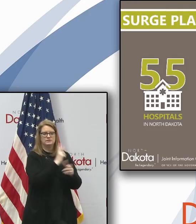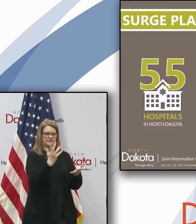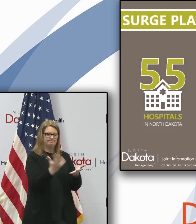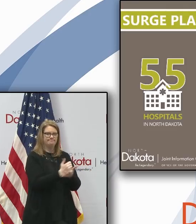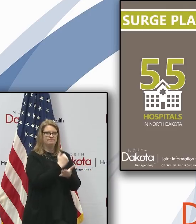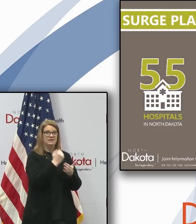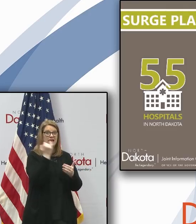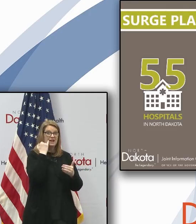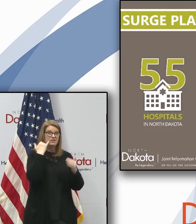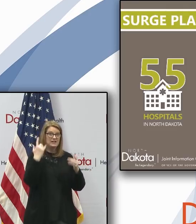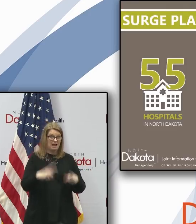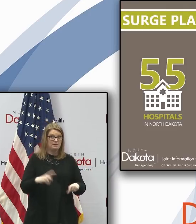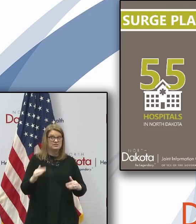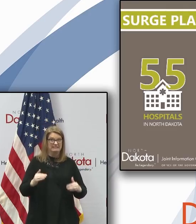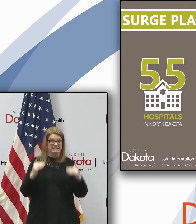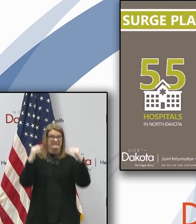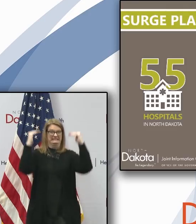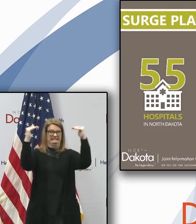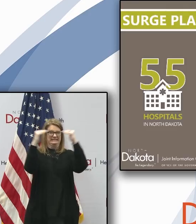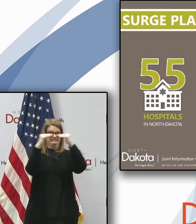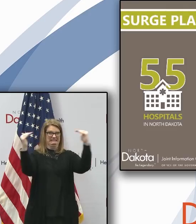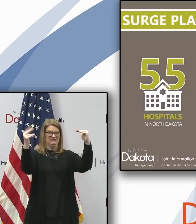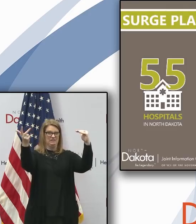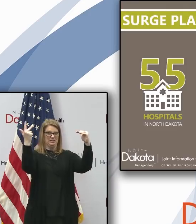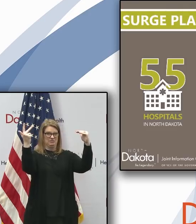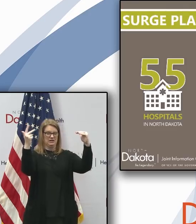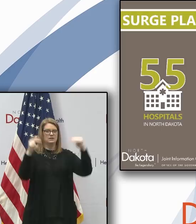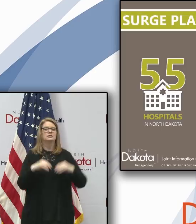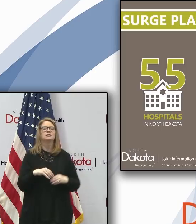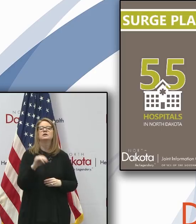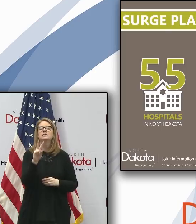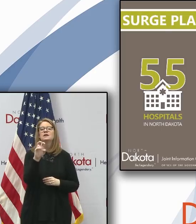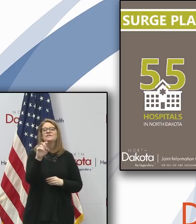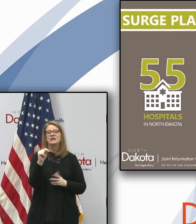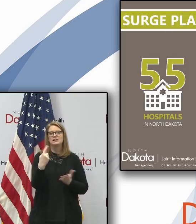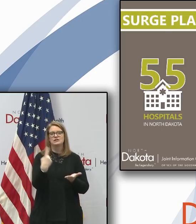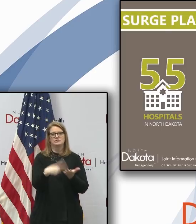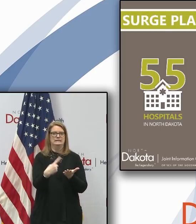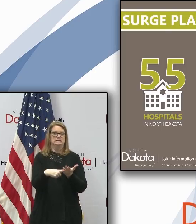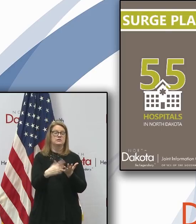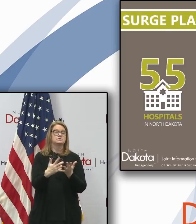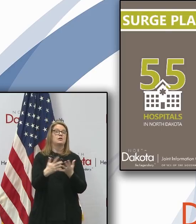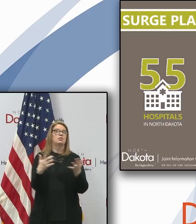Tier 3 surge. The one thing I want to mention too, ventilators get brought up a lot.